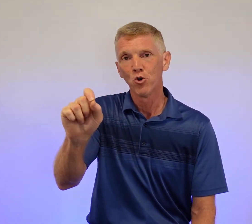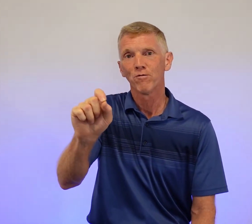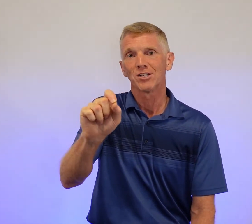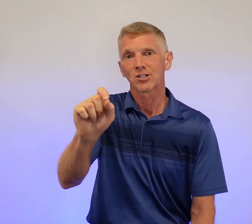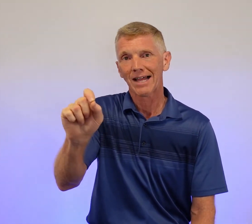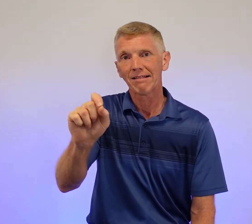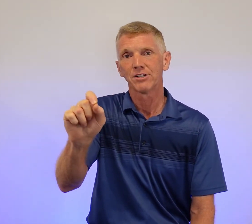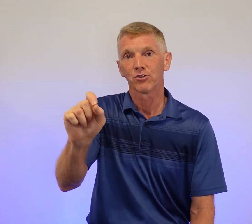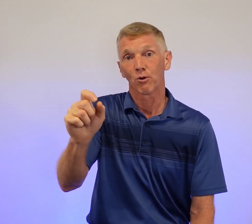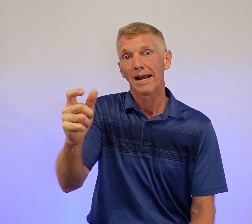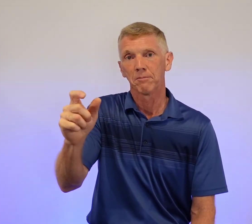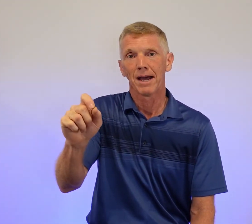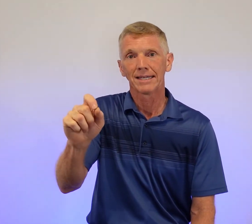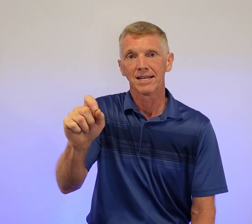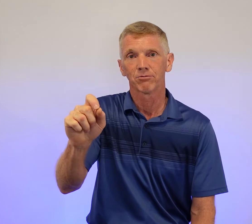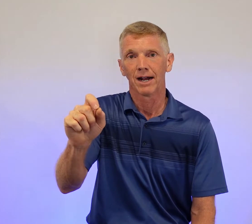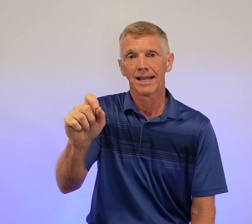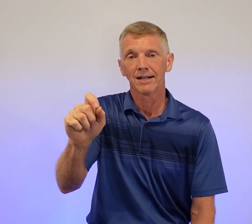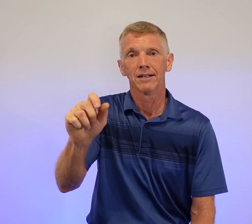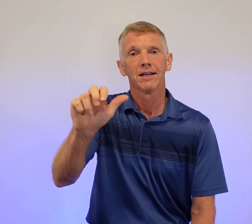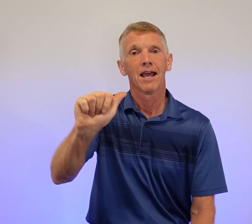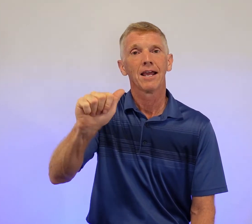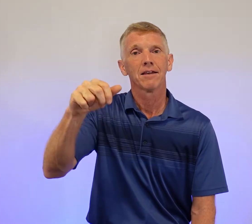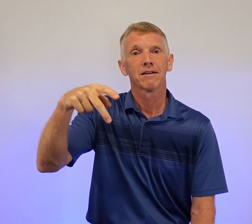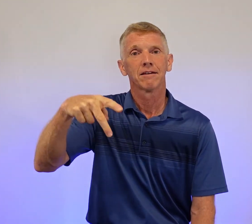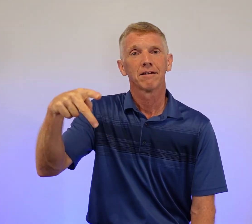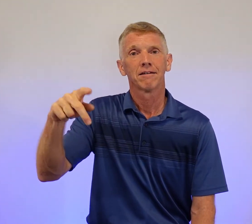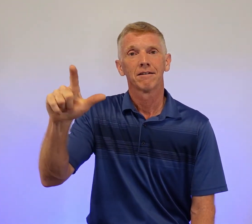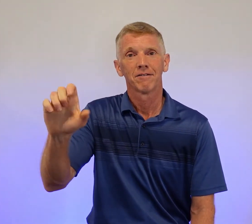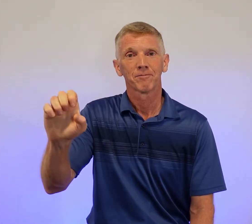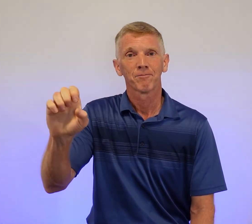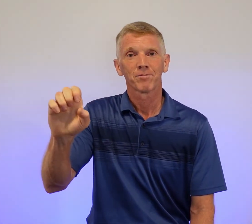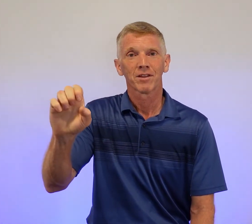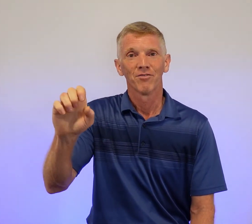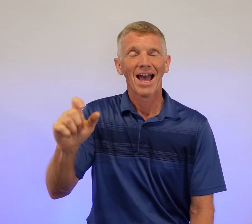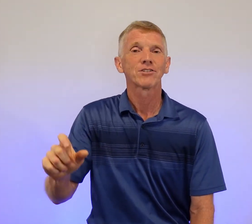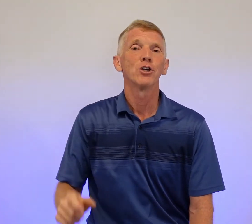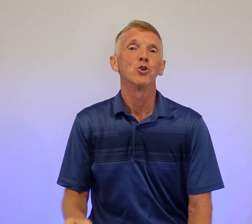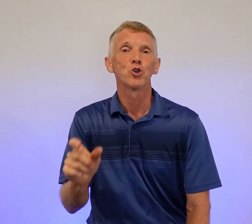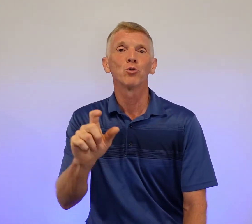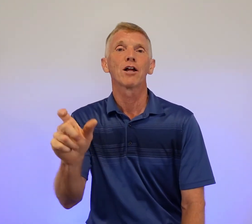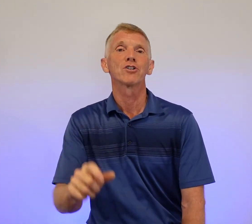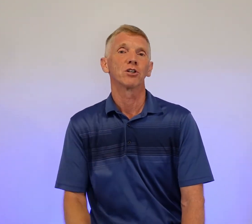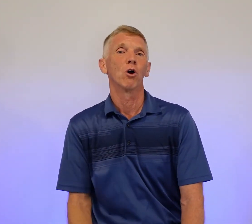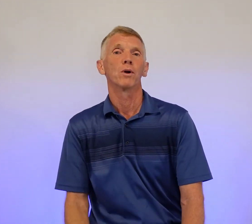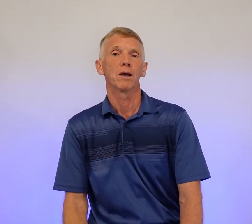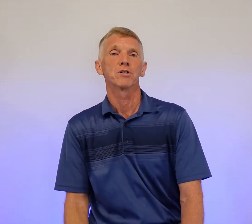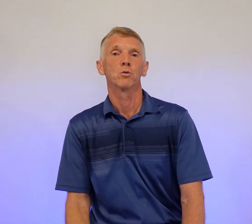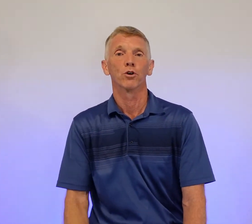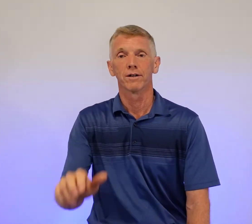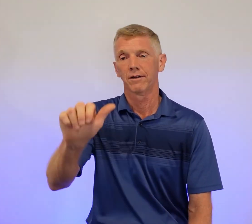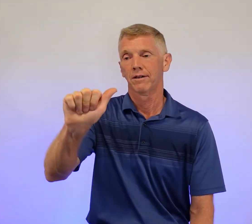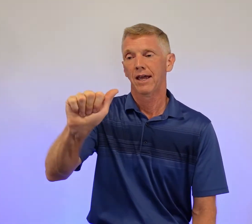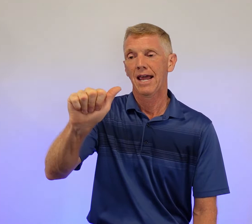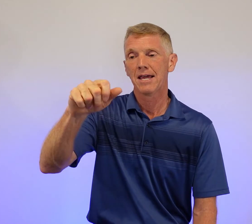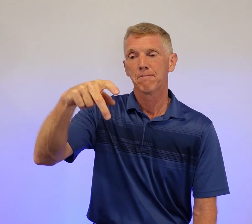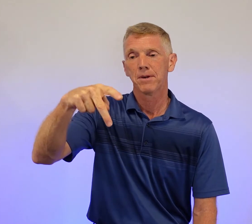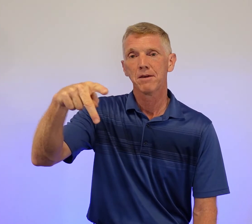it slightly to the right, in my case, right-handed. A. That's how you do 2 letters in a row when it comes to word.